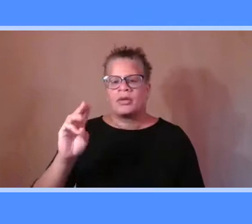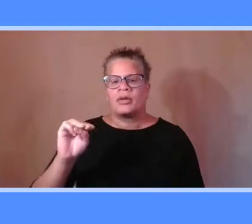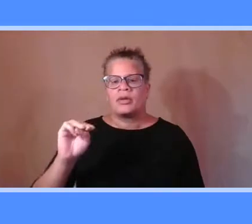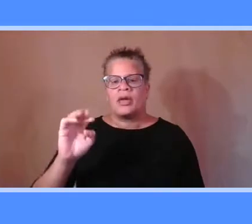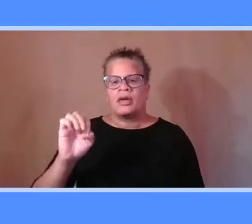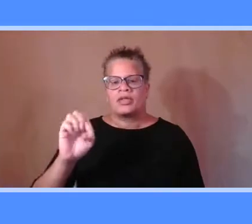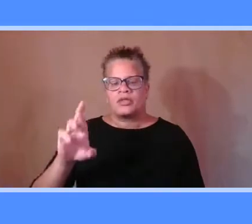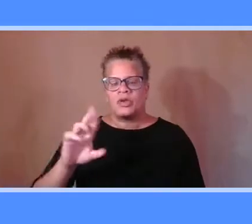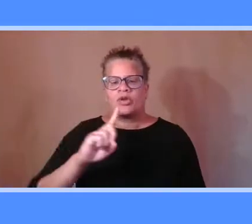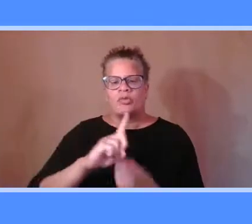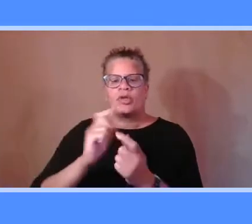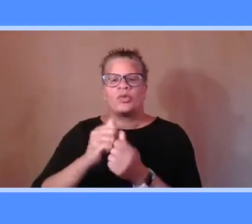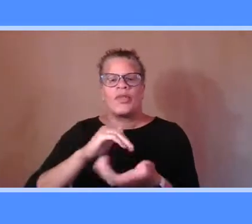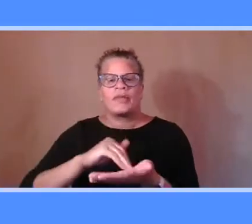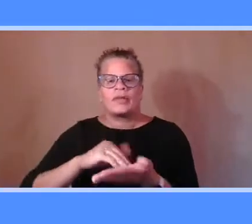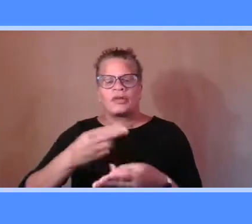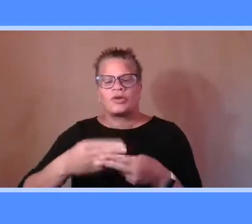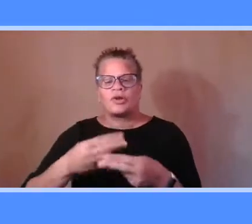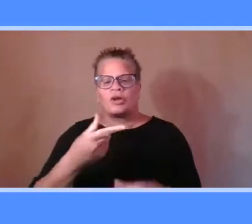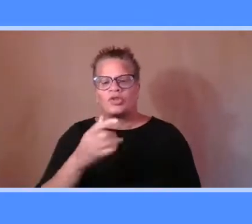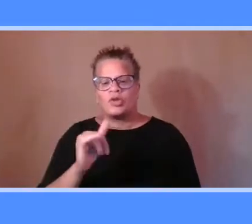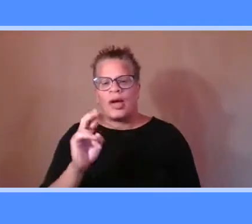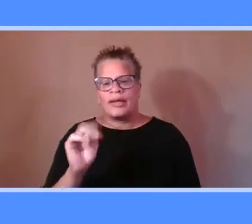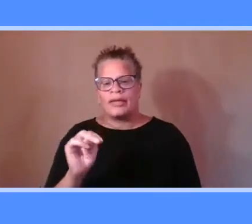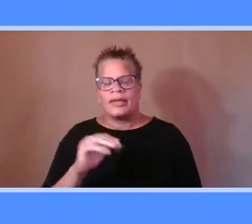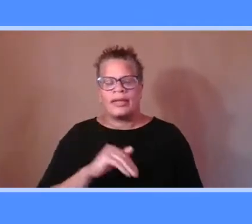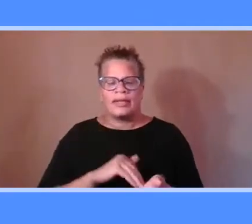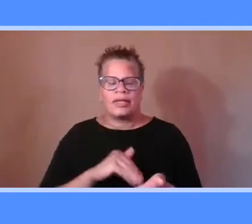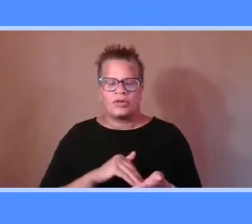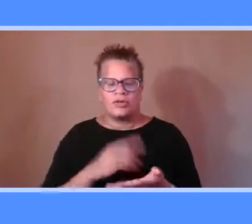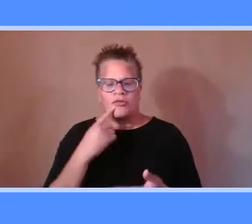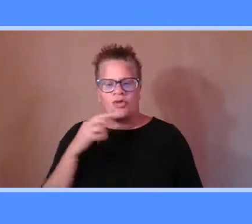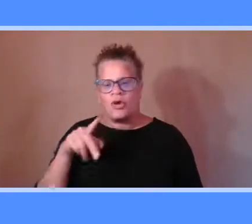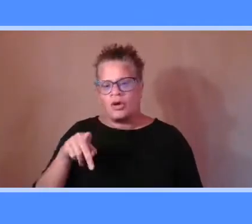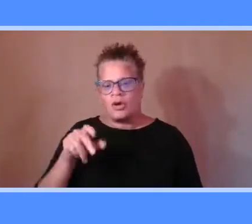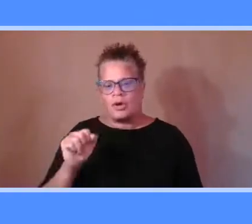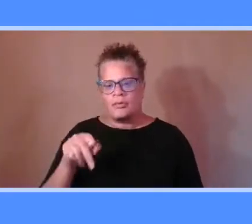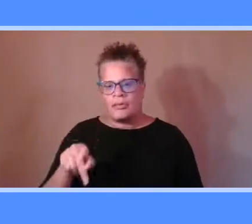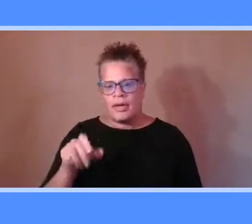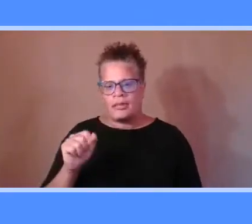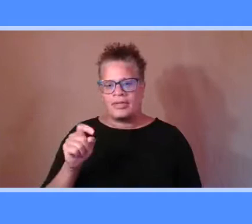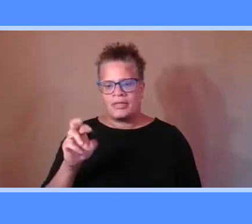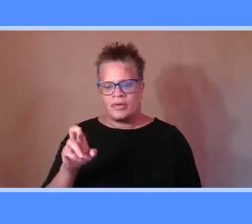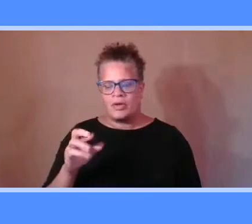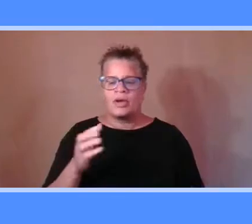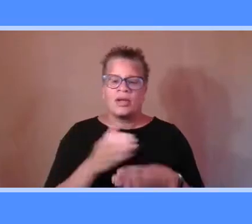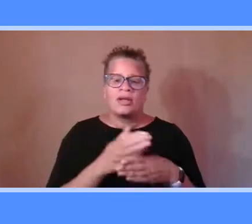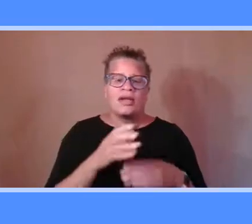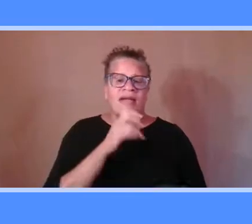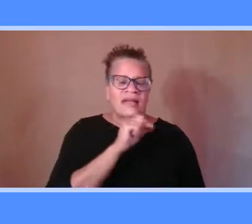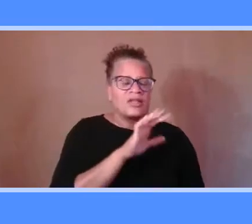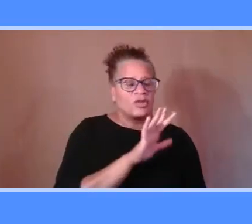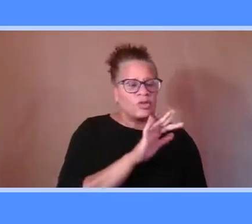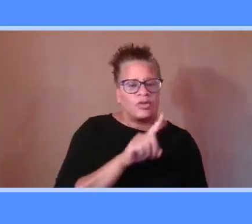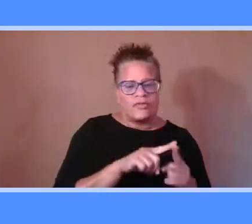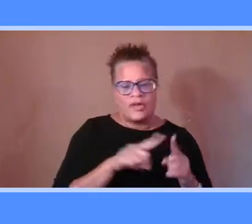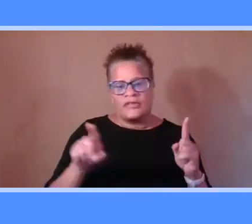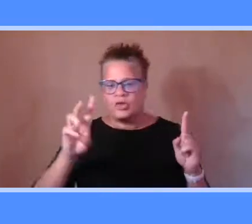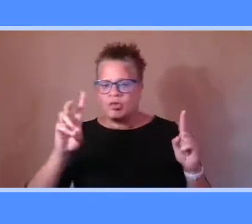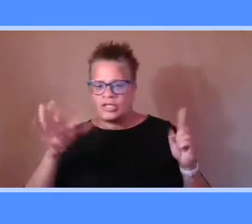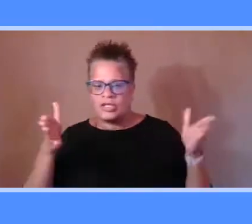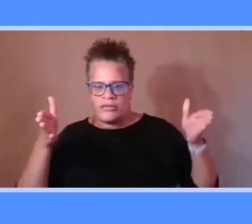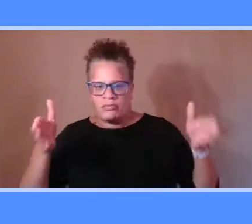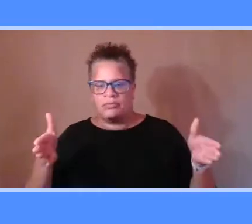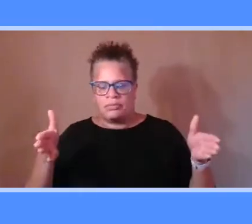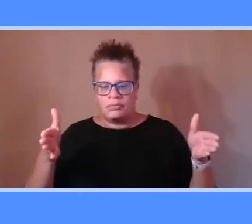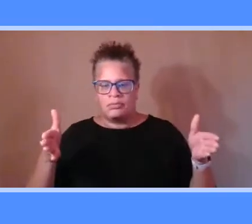see a gynecologist for a pap smear. And between the ages of 25 and 65,